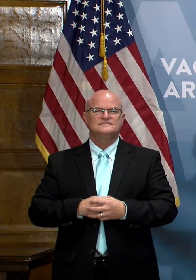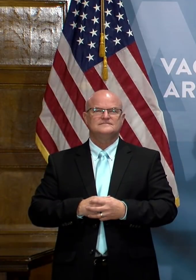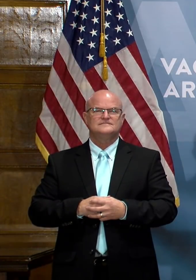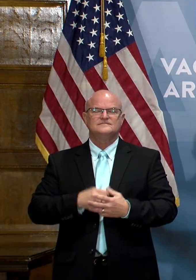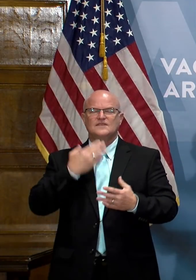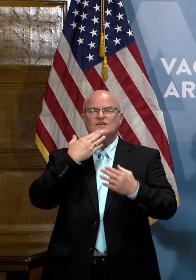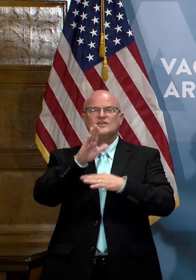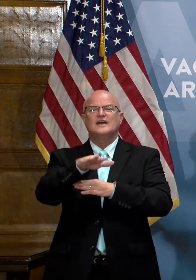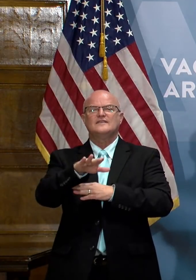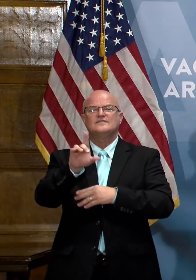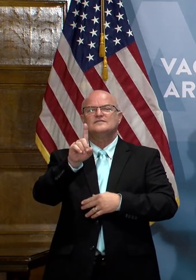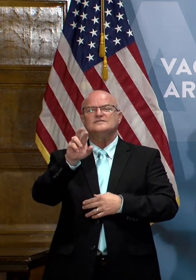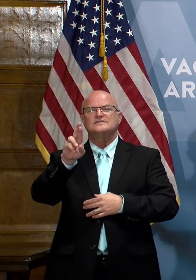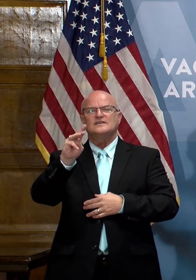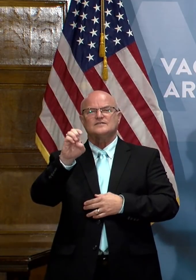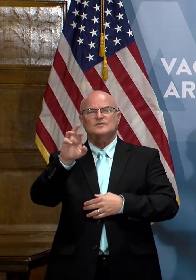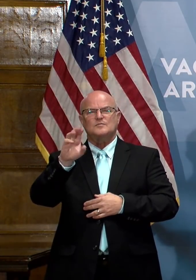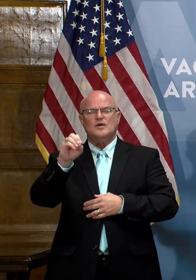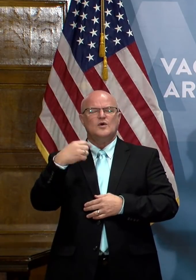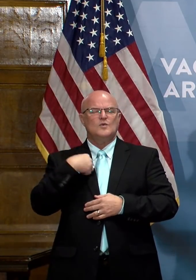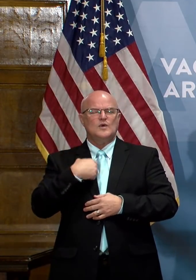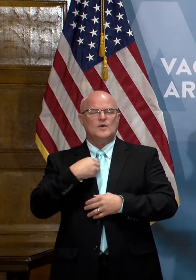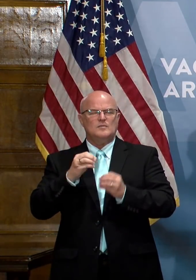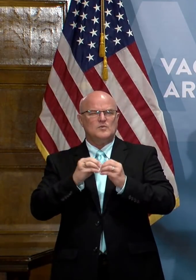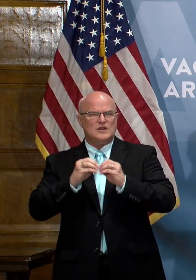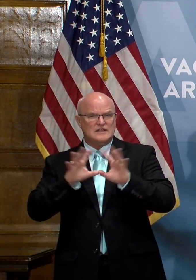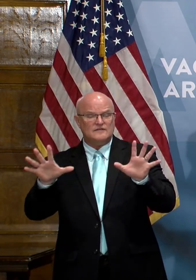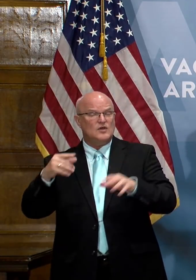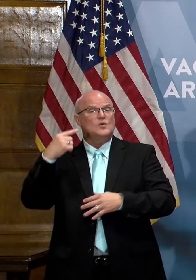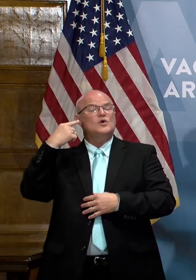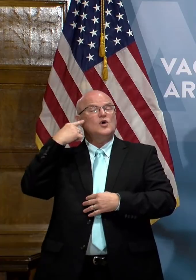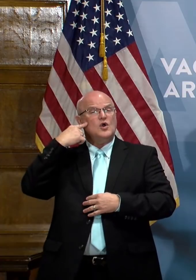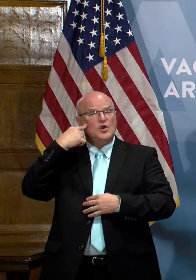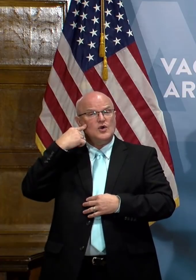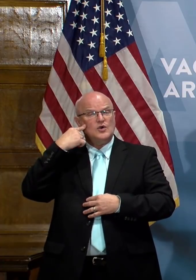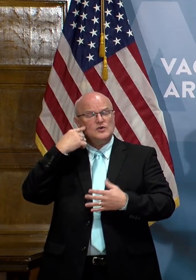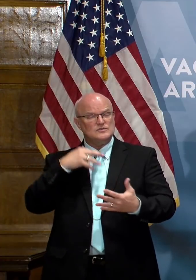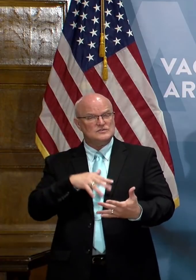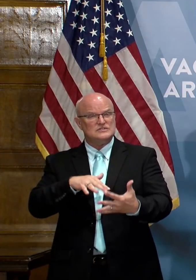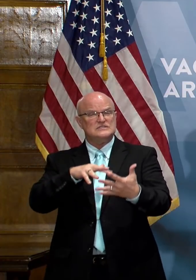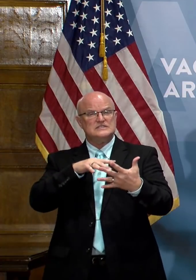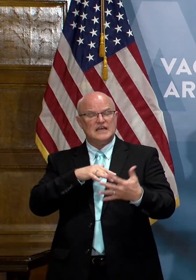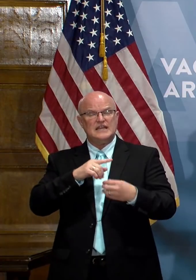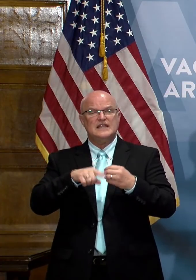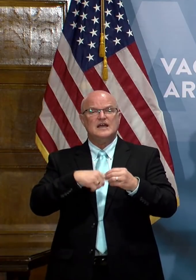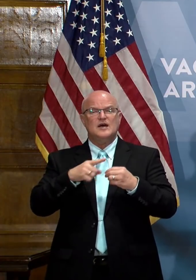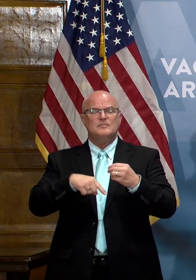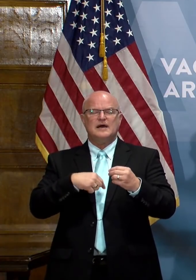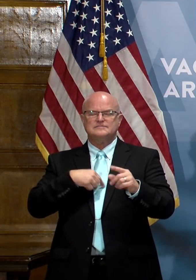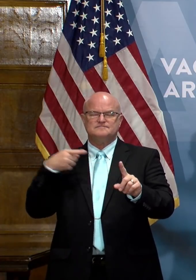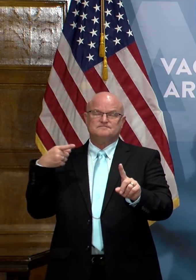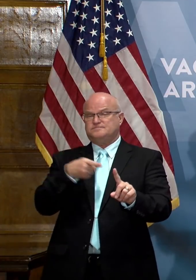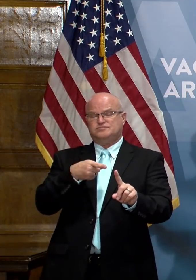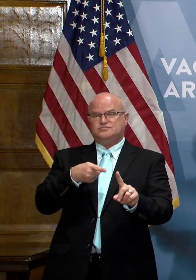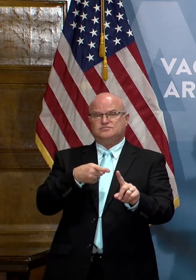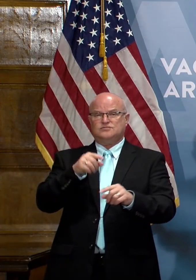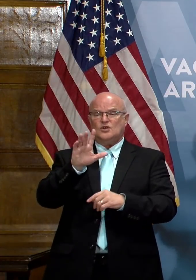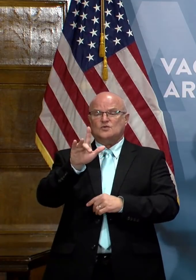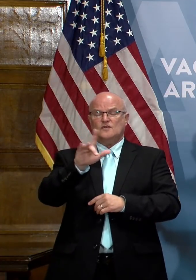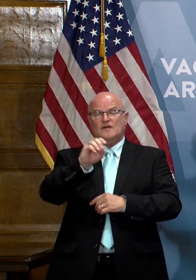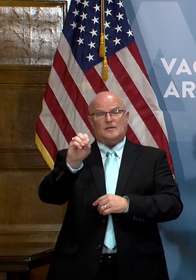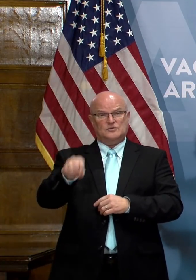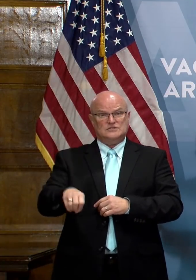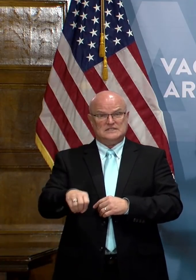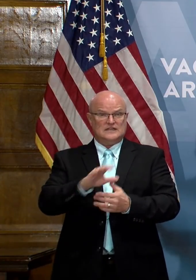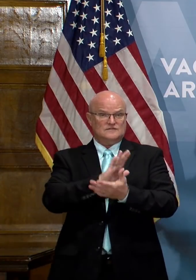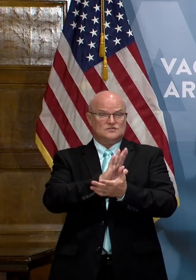Good afternoon, Dr. Romero. We're seeking a little more clarification. We heard you're compiling a study. I'll get right to the point.